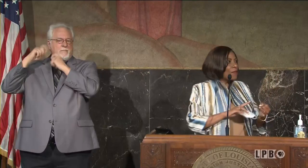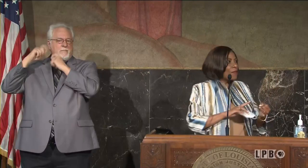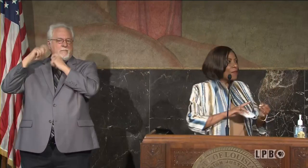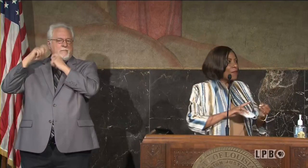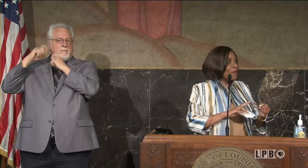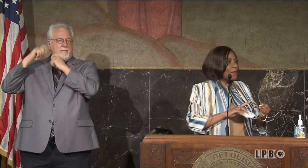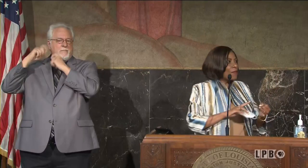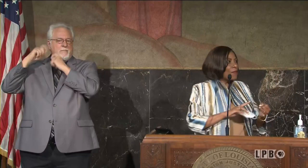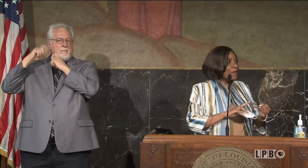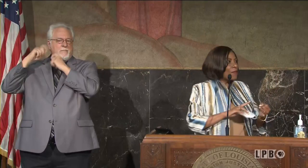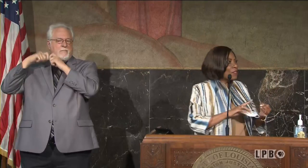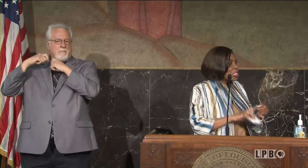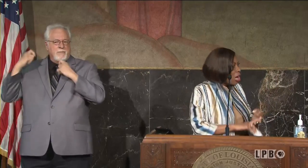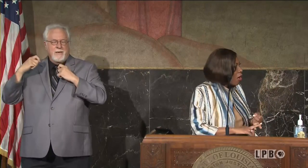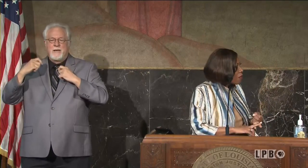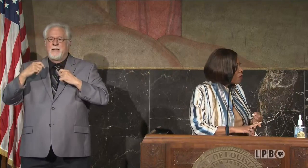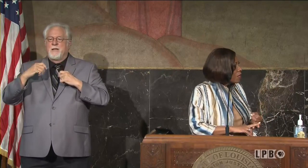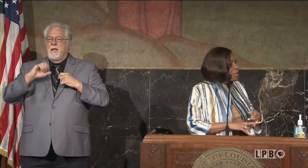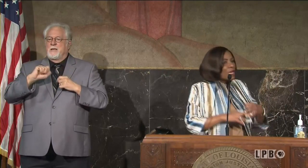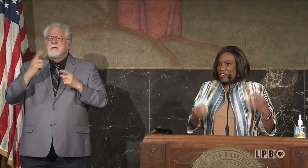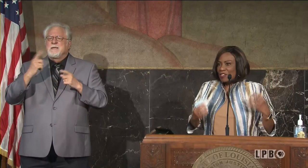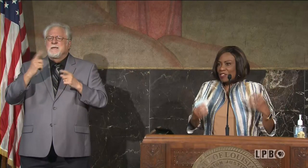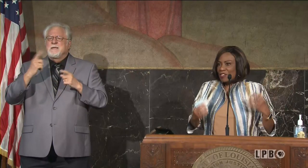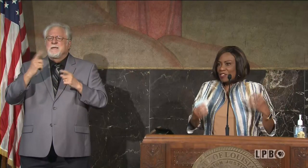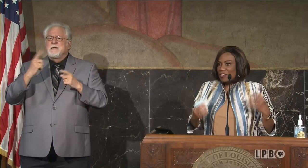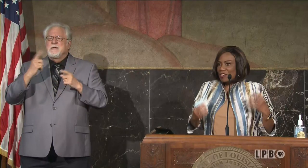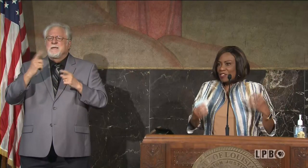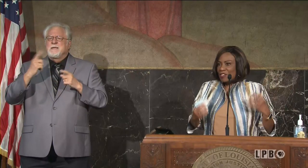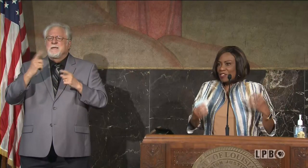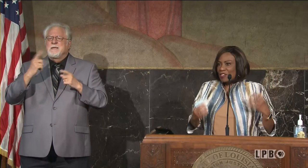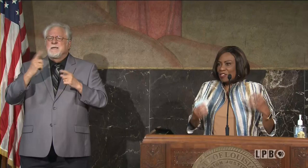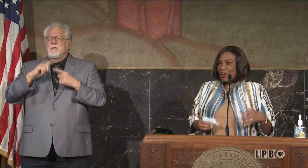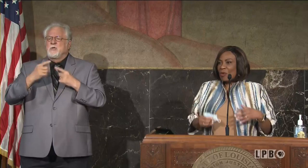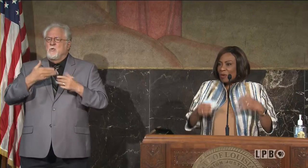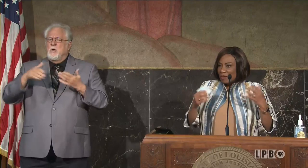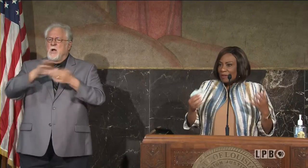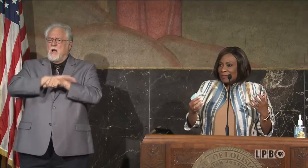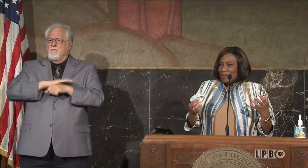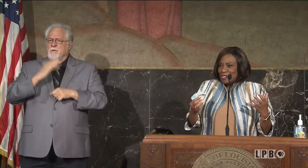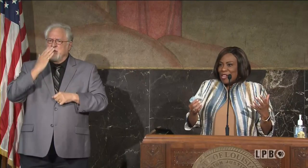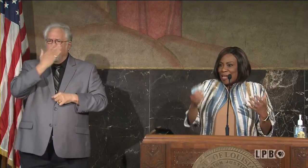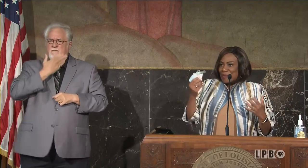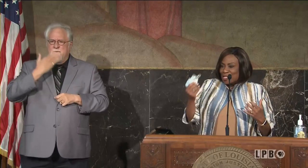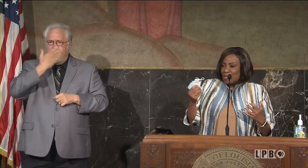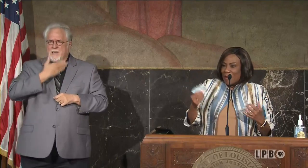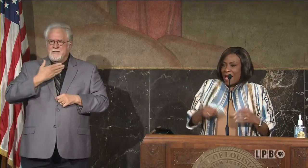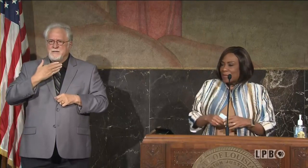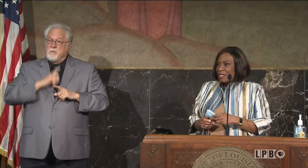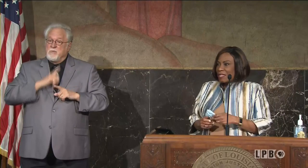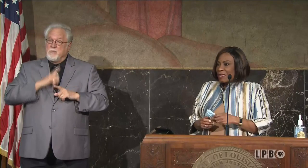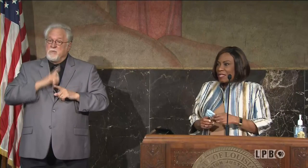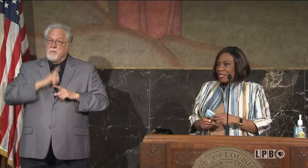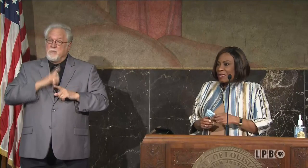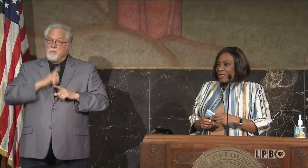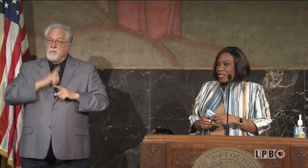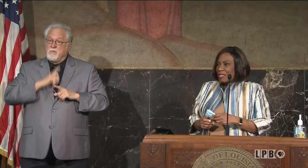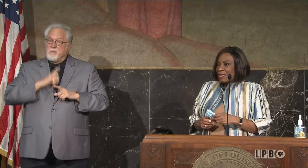band, a scarf. It's so synonymous to mask. But if